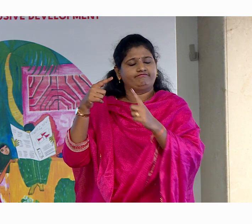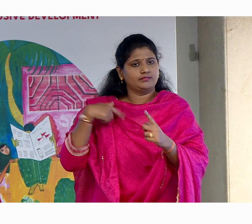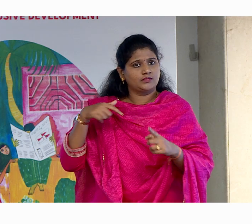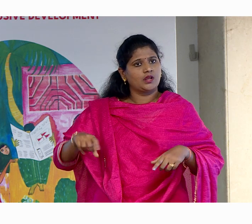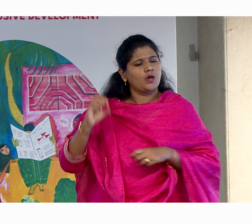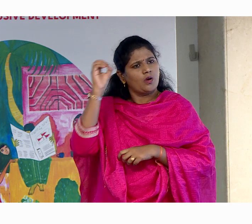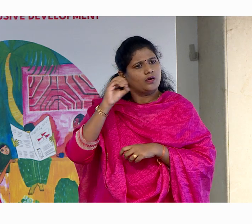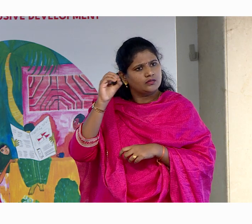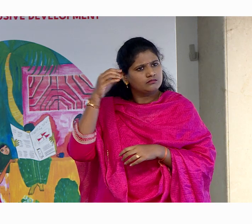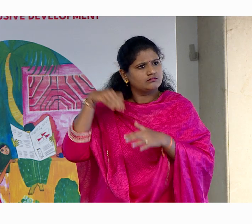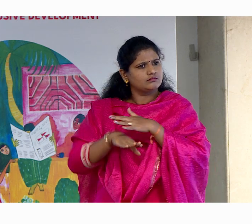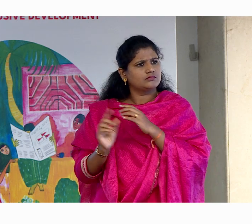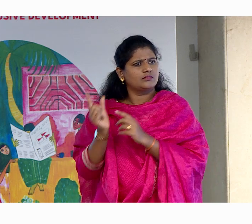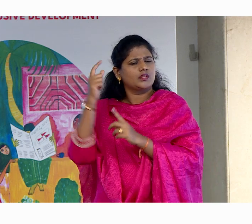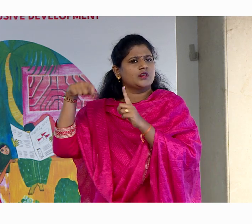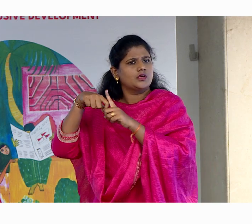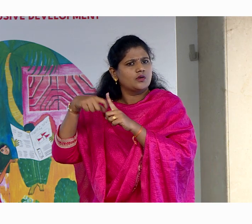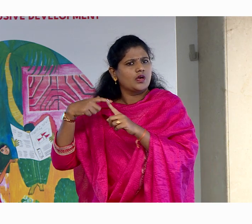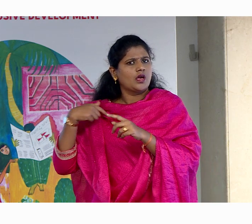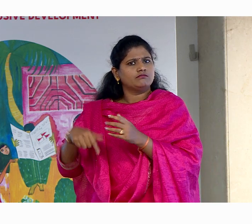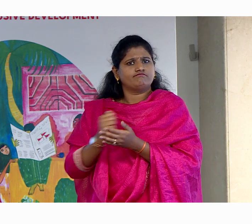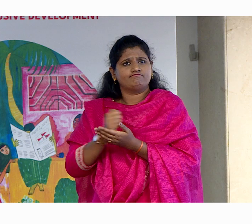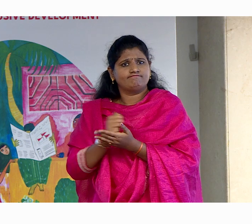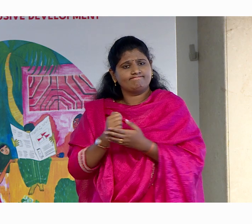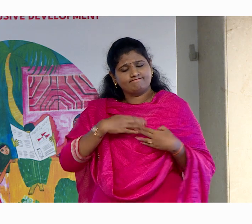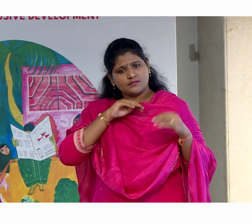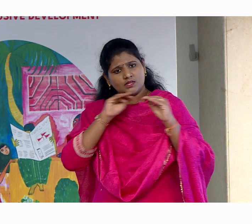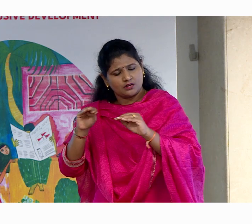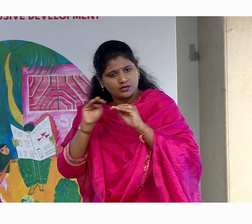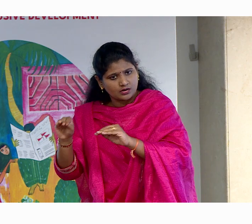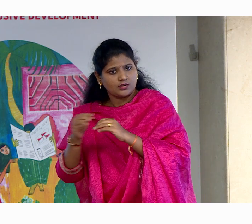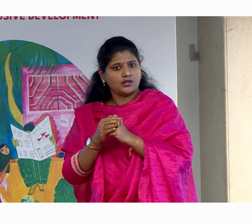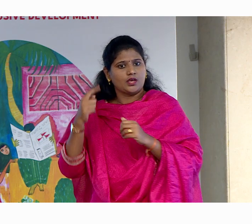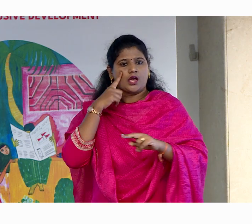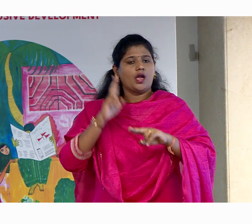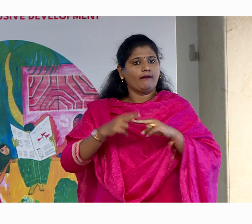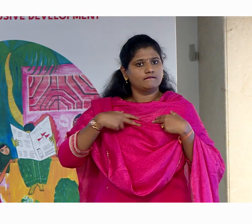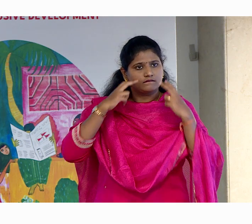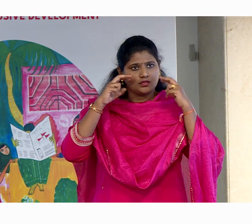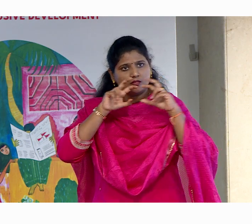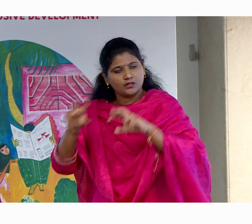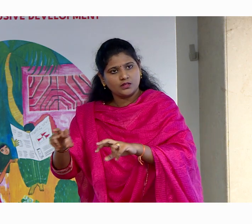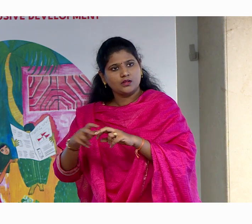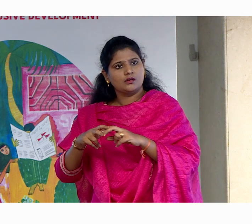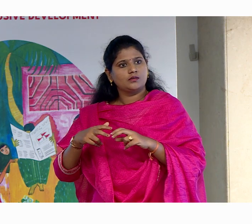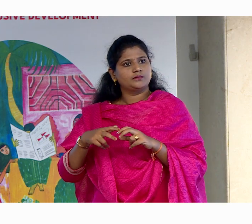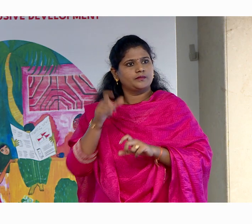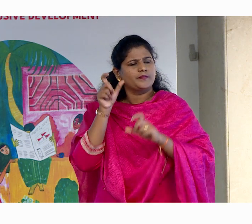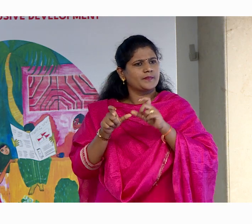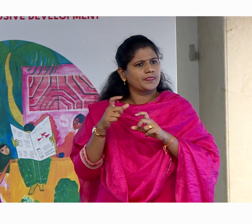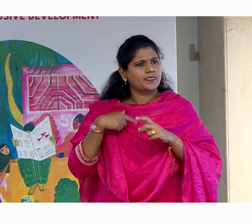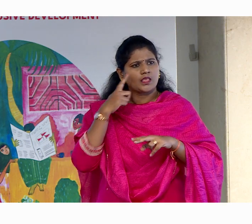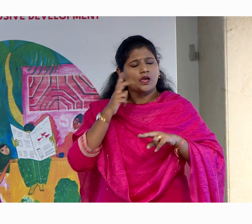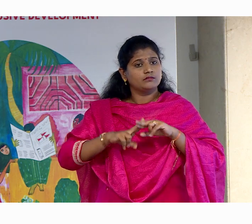organization in the UK where we were training implementation fellows. And if you look on the, you'll have these slides later, if you look